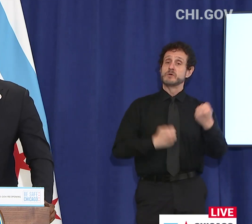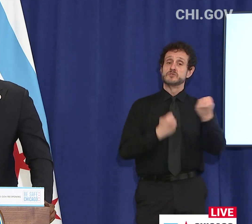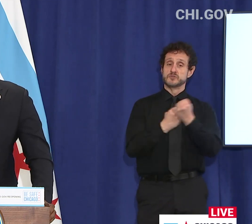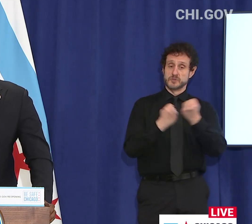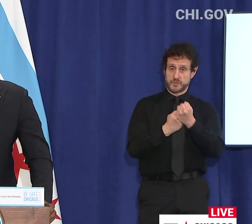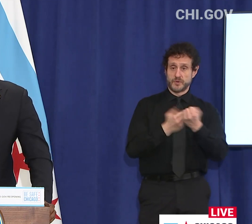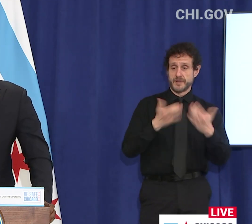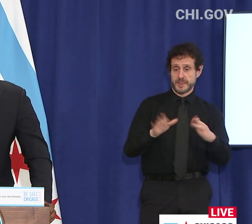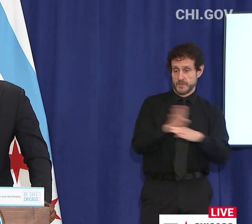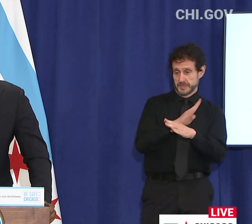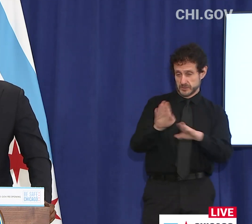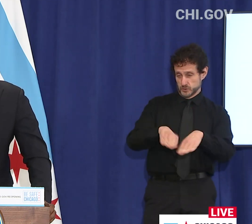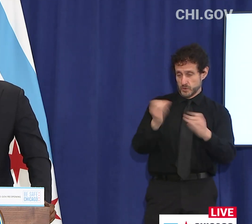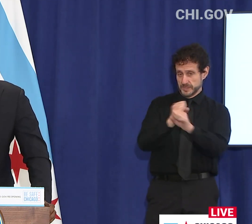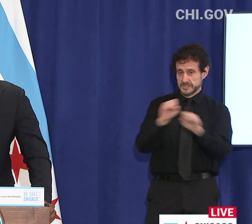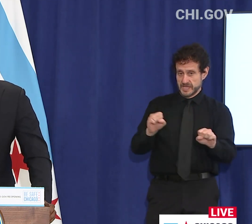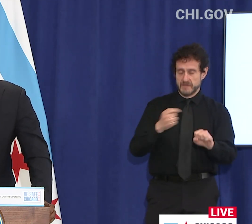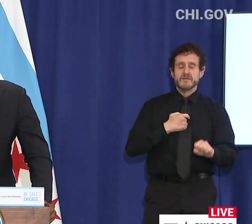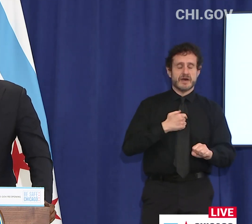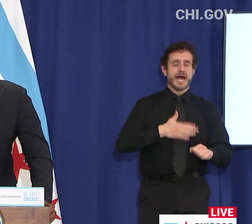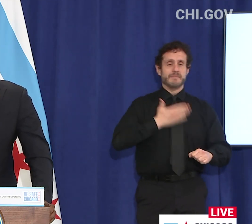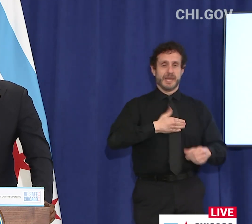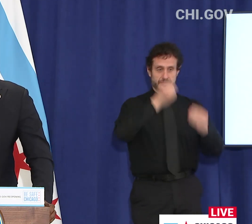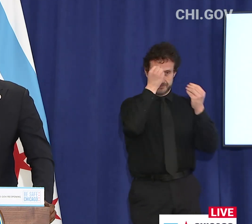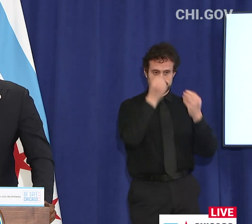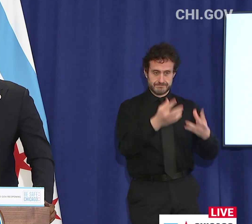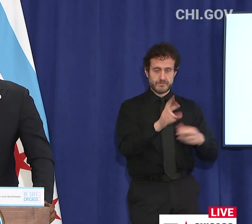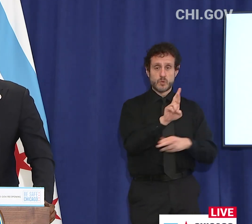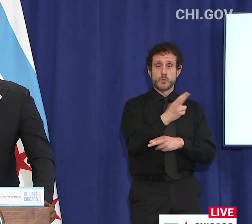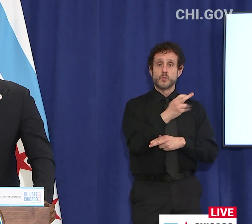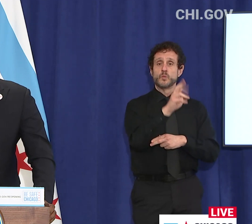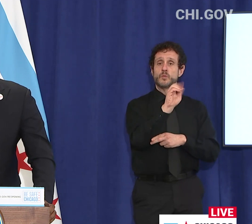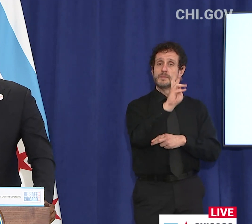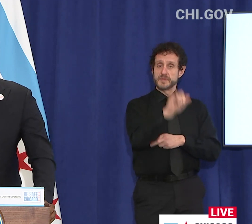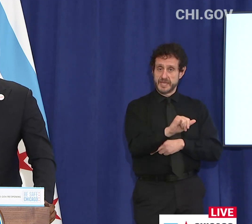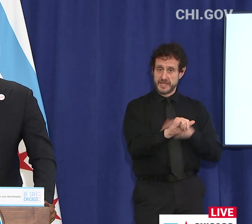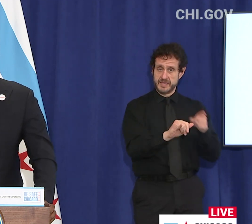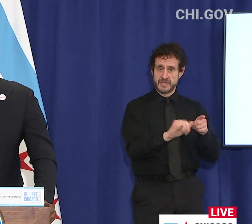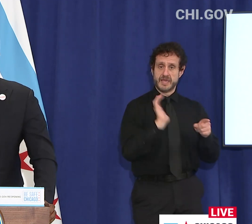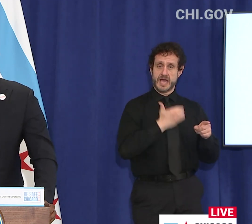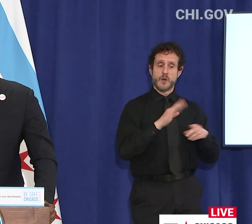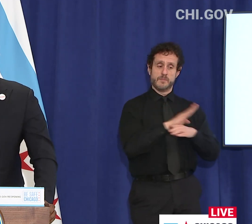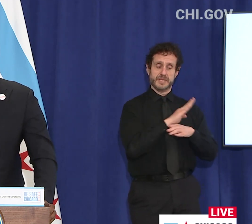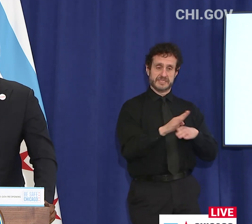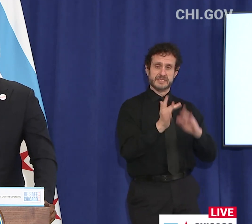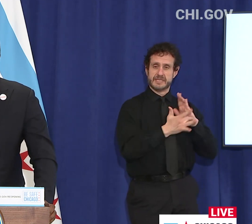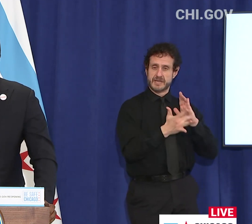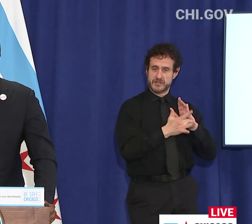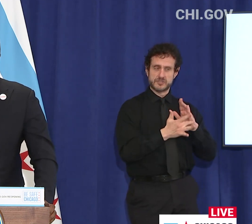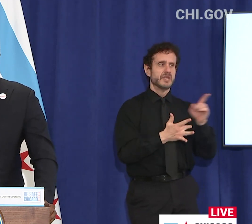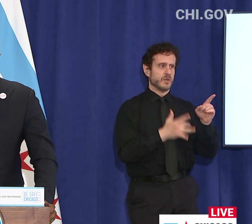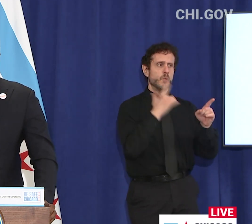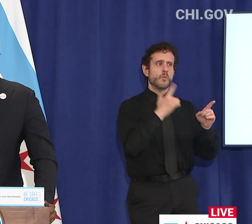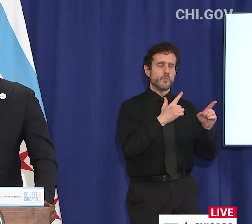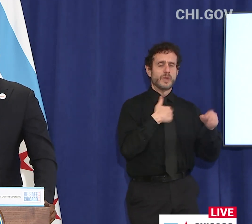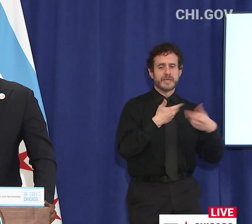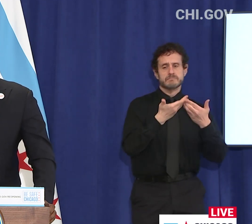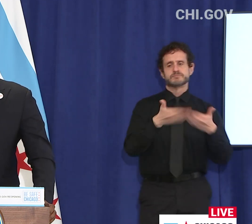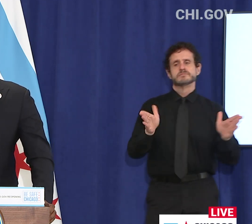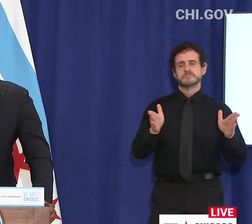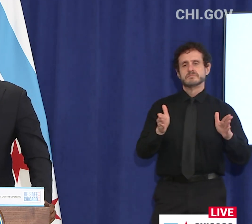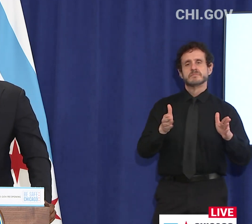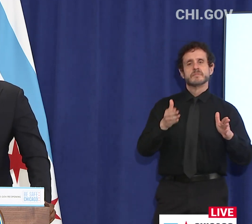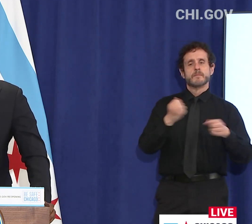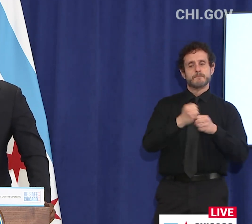pleased to report that Ripley's technology is enabling access to locally sourced PP supplies, and